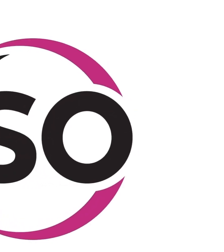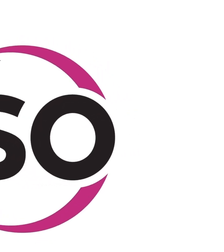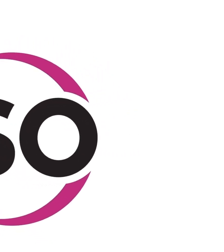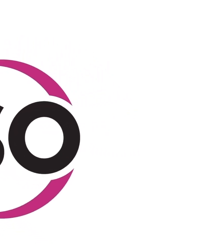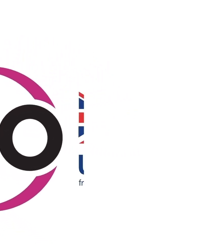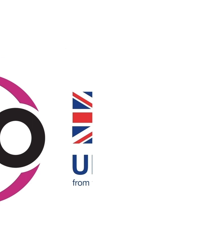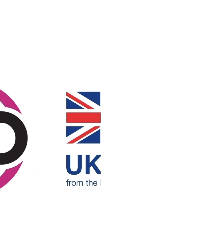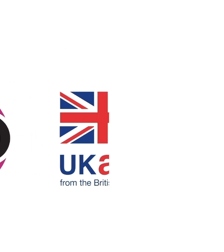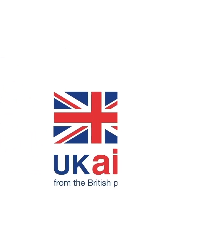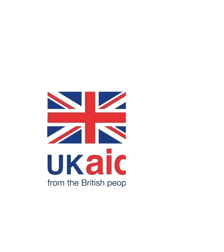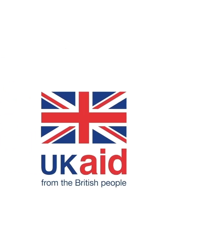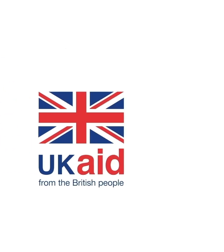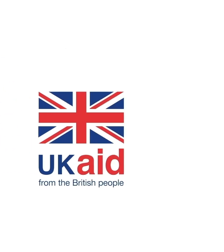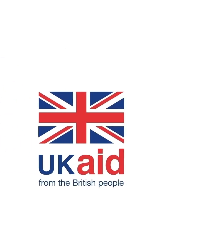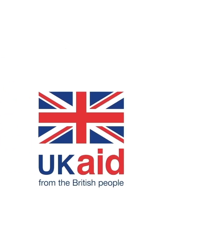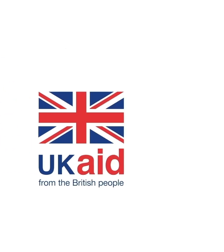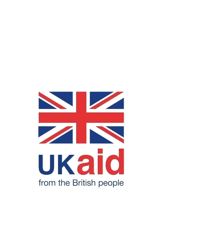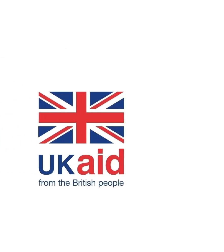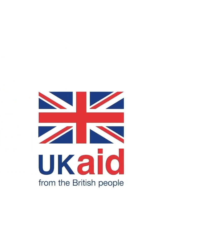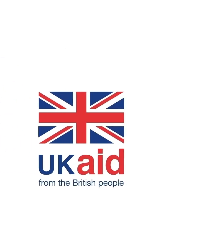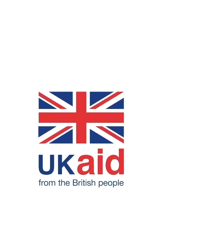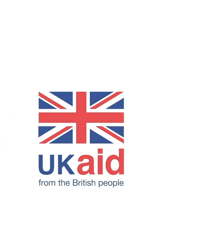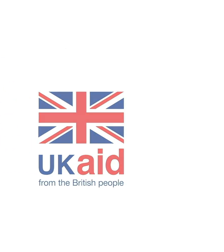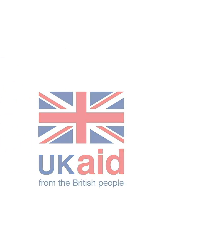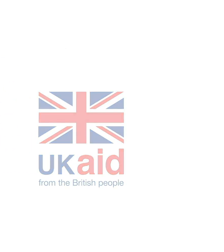VSO UK 8